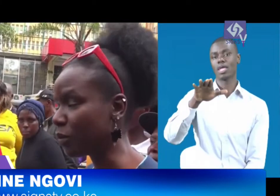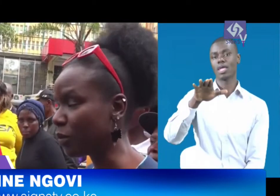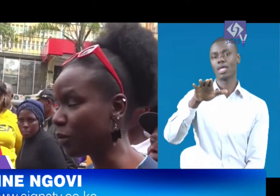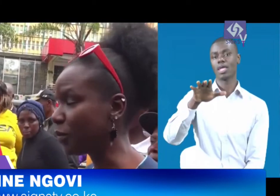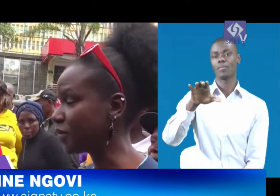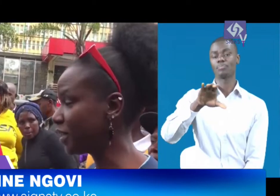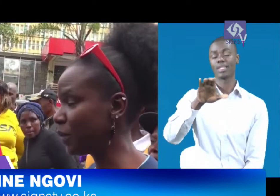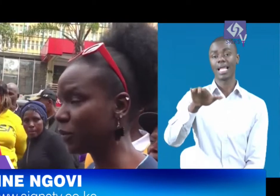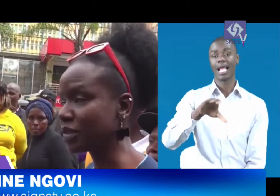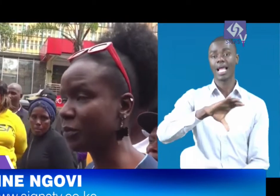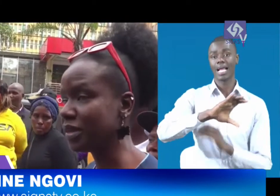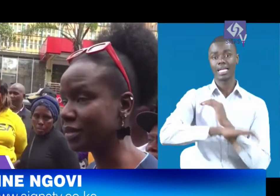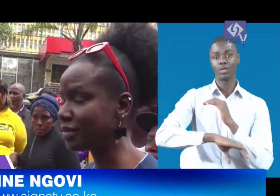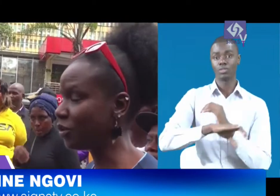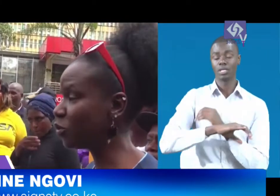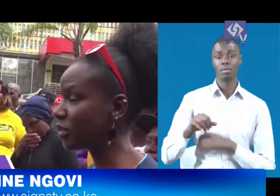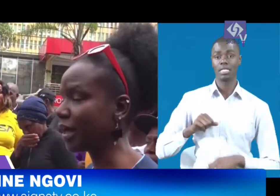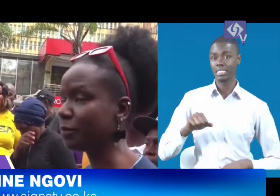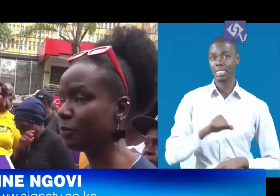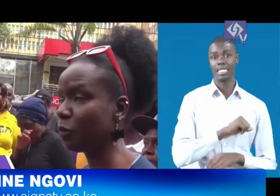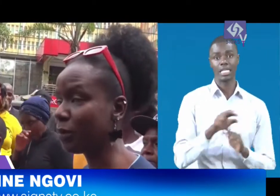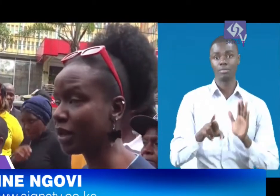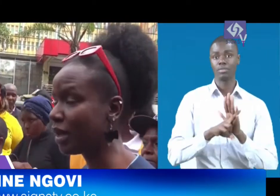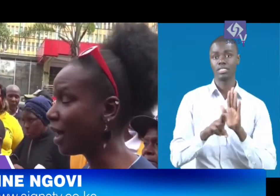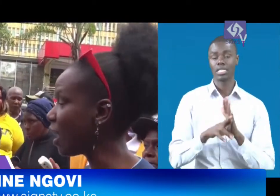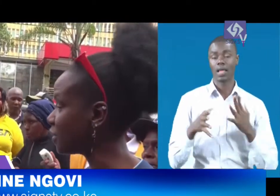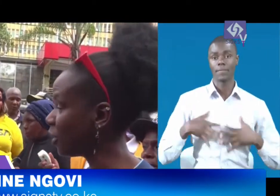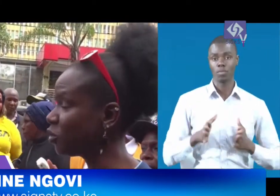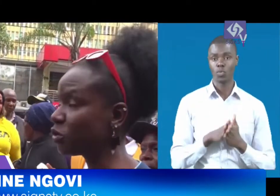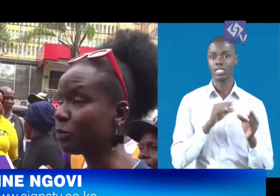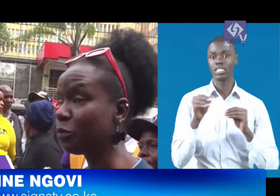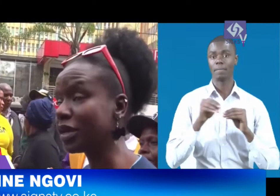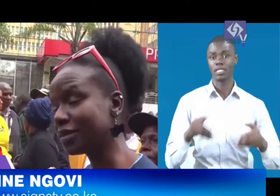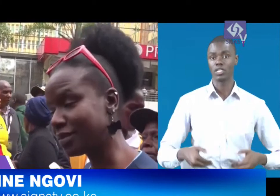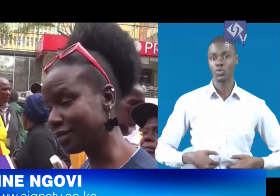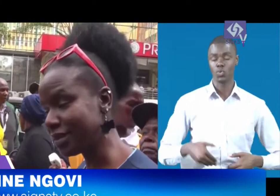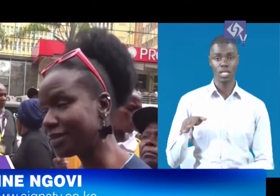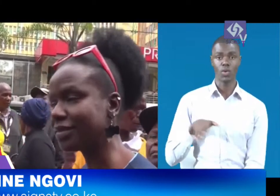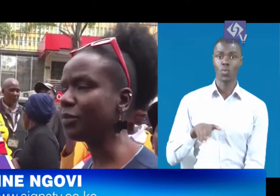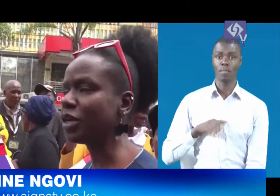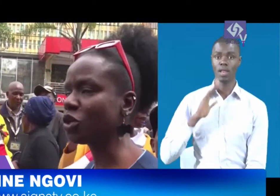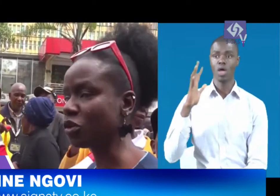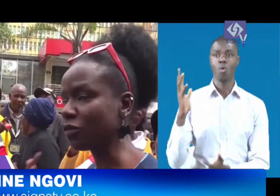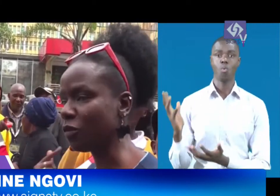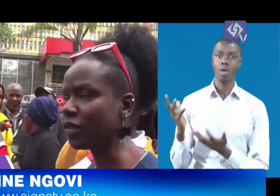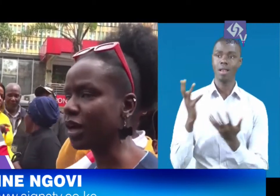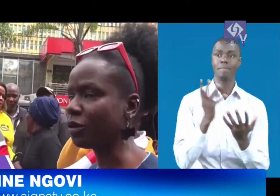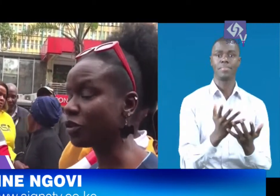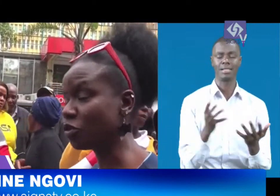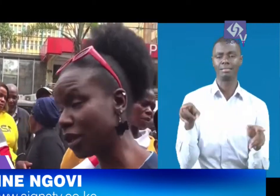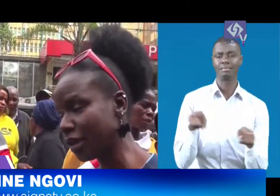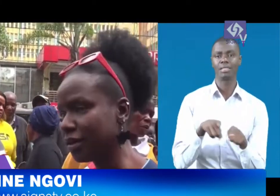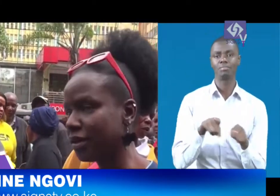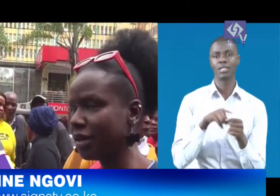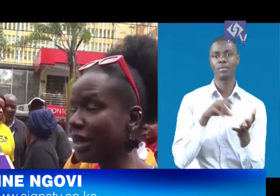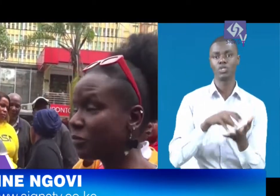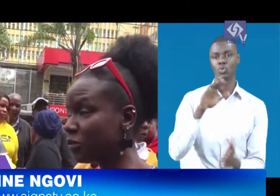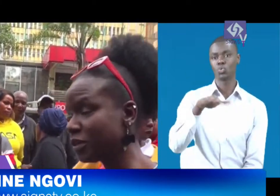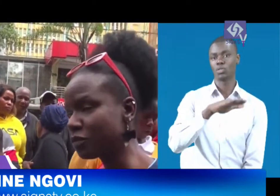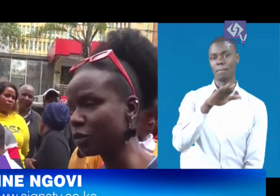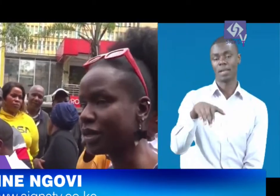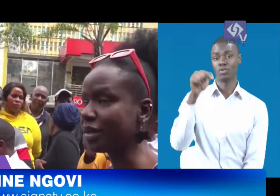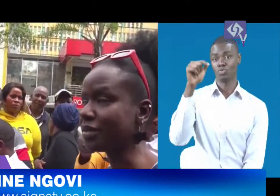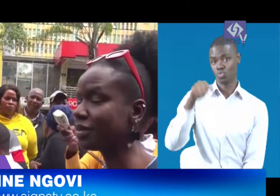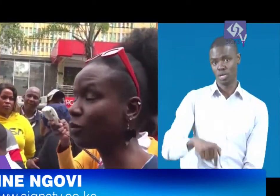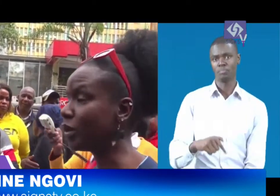I as a senator representing people with disabilities, youth and women are going to bring these same issues to the floor of the House today and